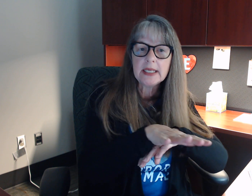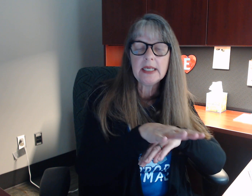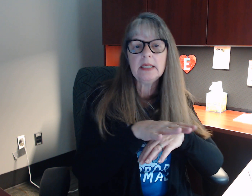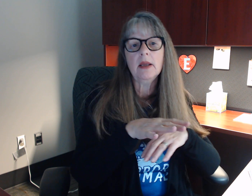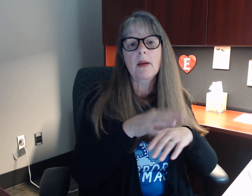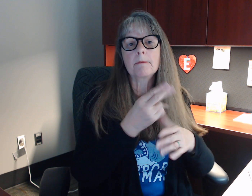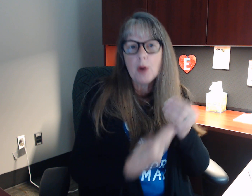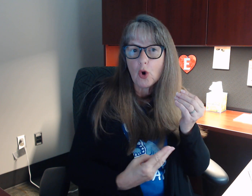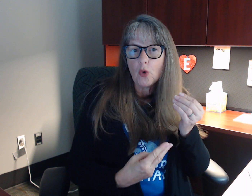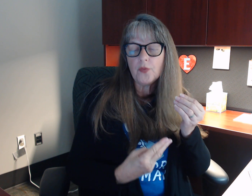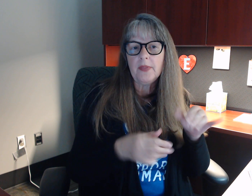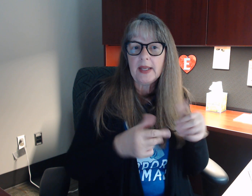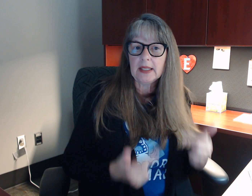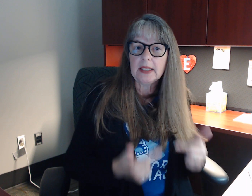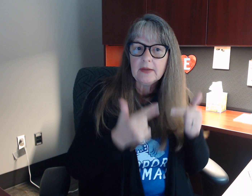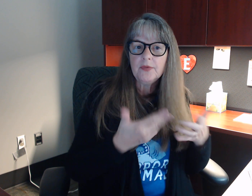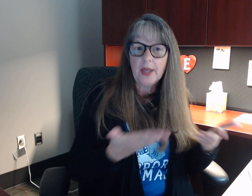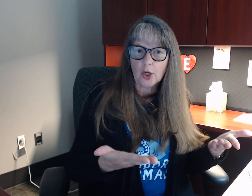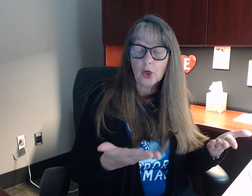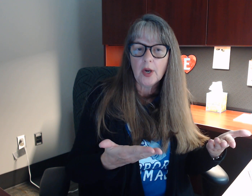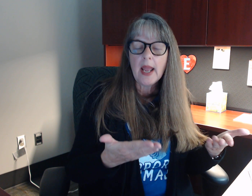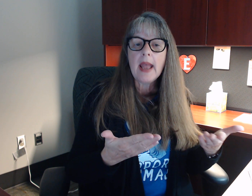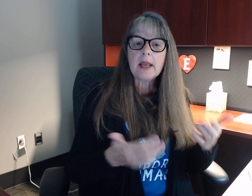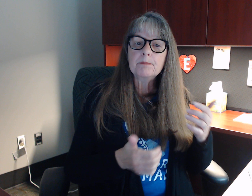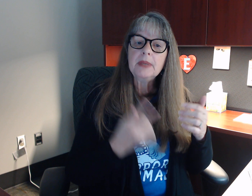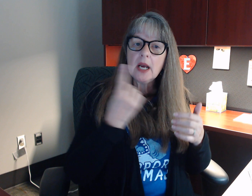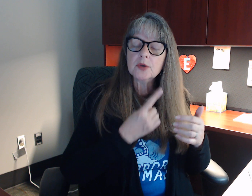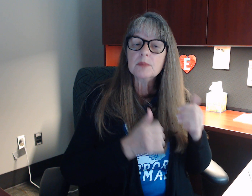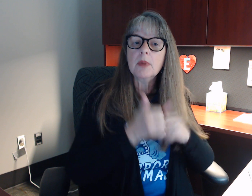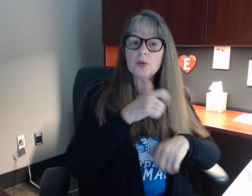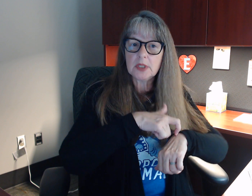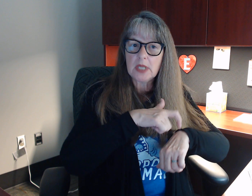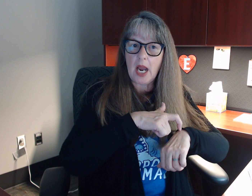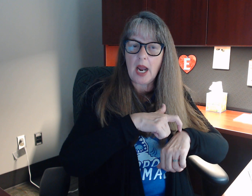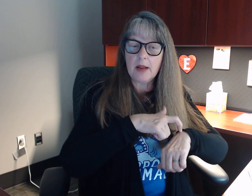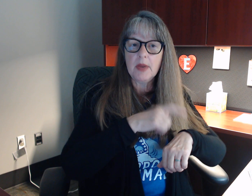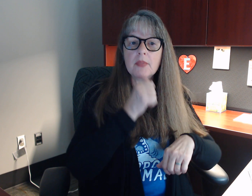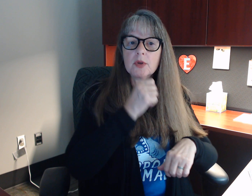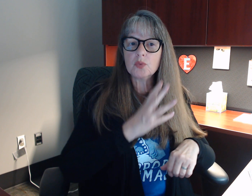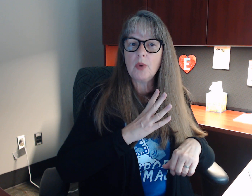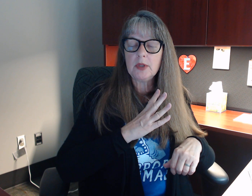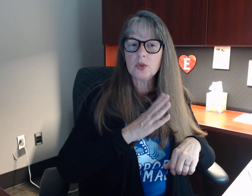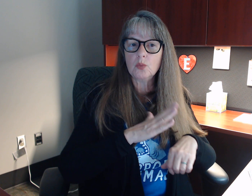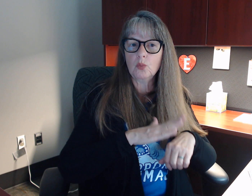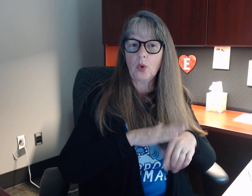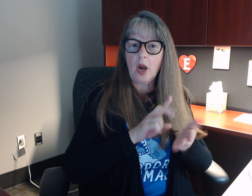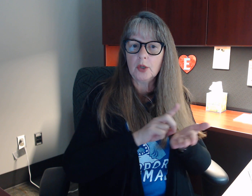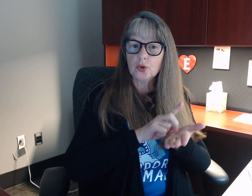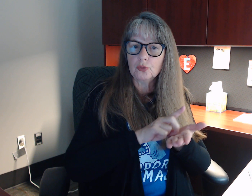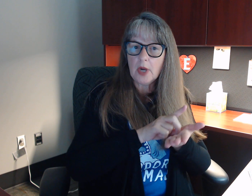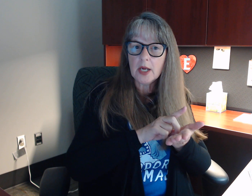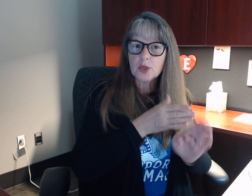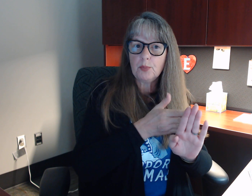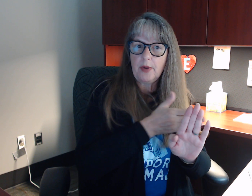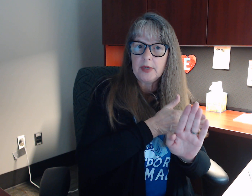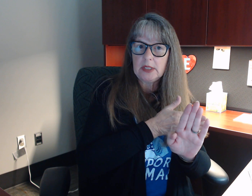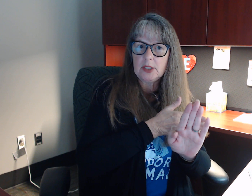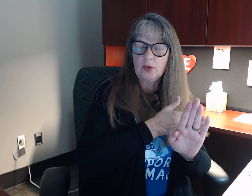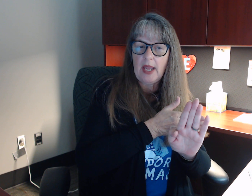counseling, both, and they lived there because most of the time those women were on drugs previously, so they have to